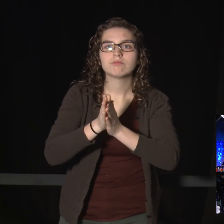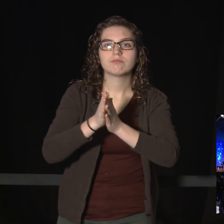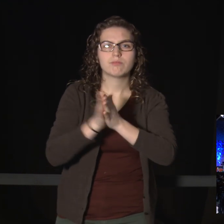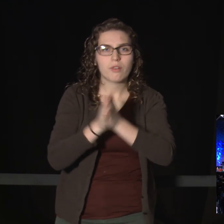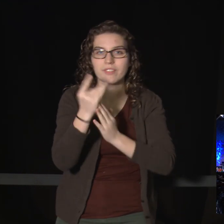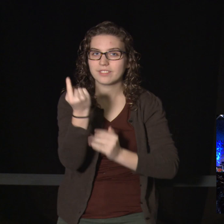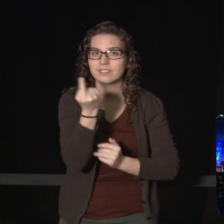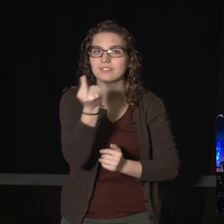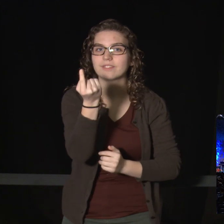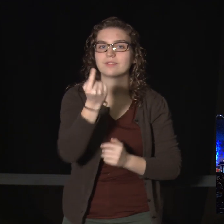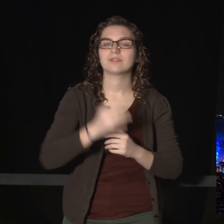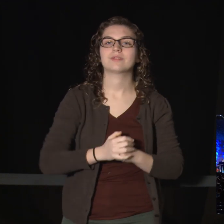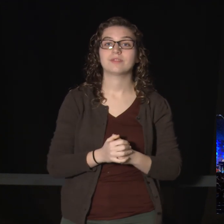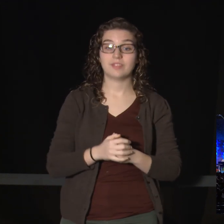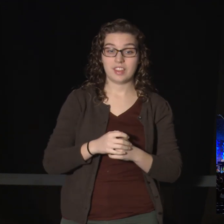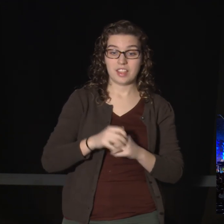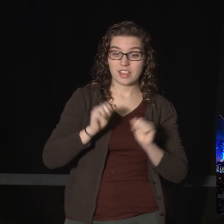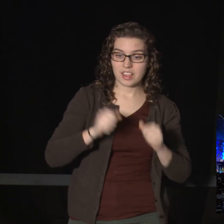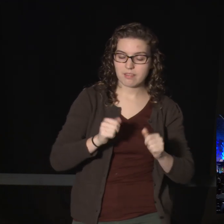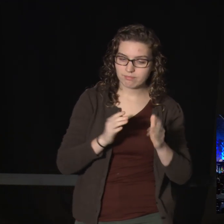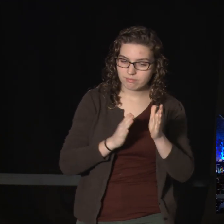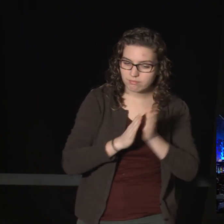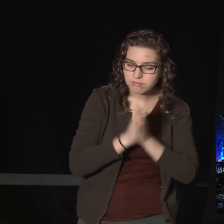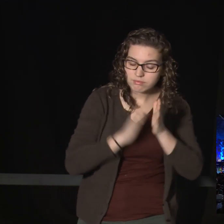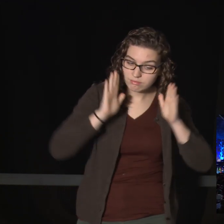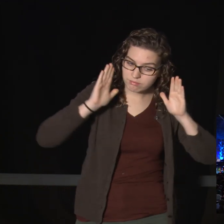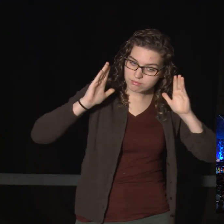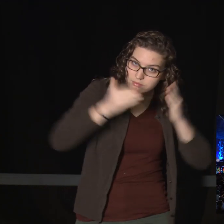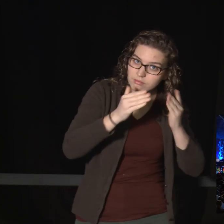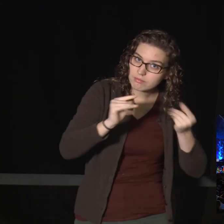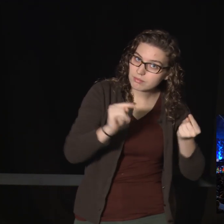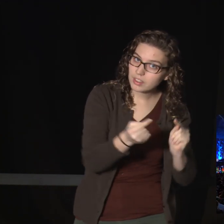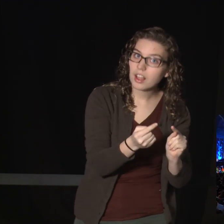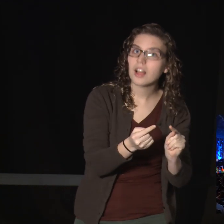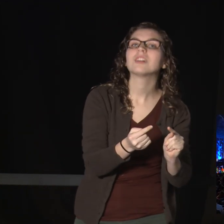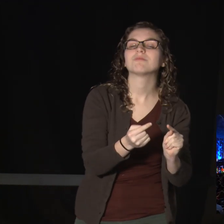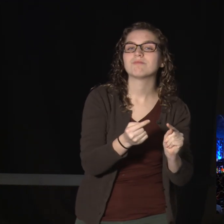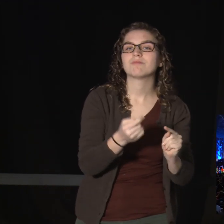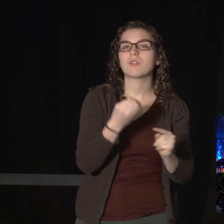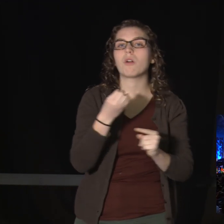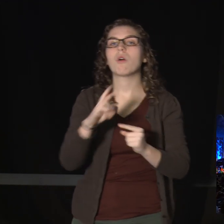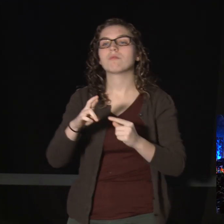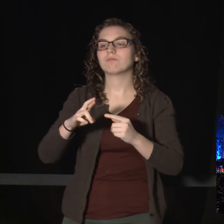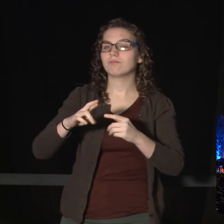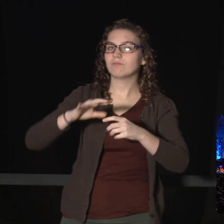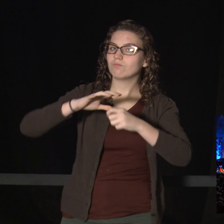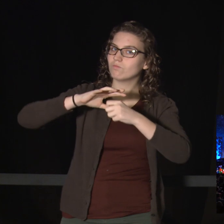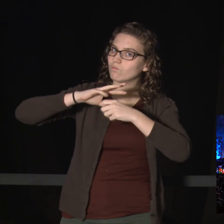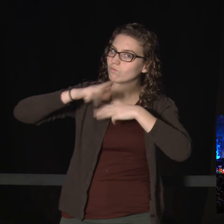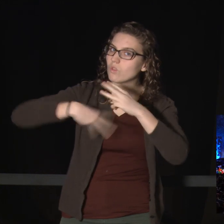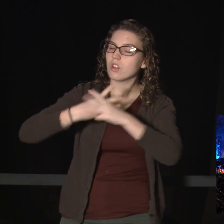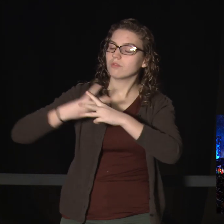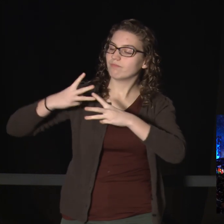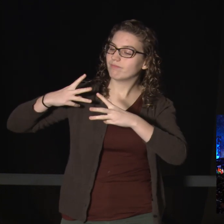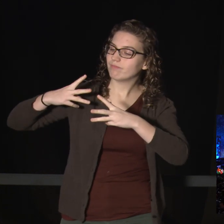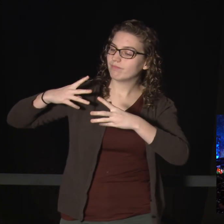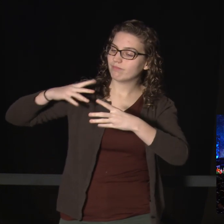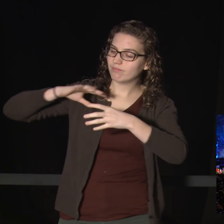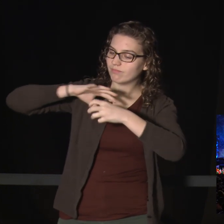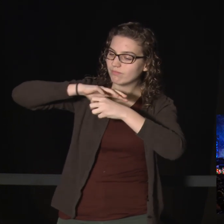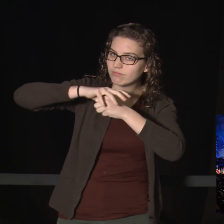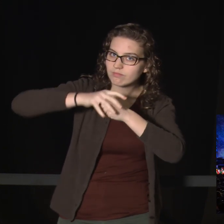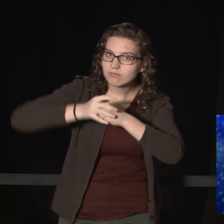something. We can be mobilized to focus on it, or we can be mobilized to go to the end. And don't tell me that pain is